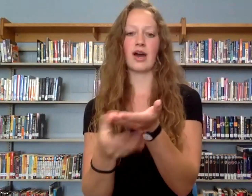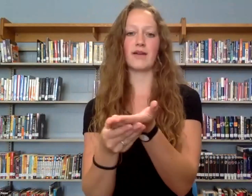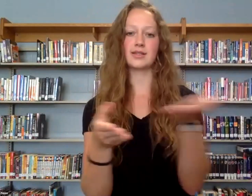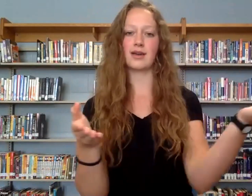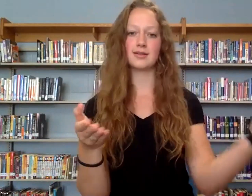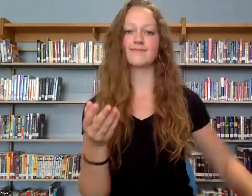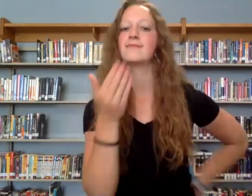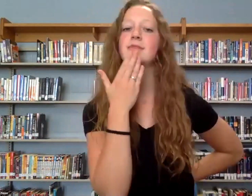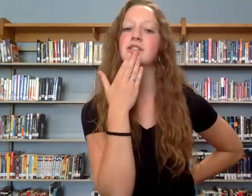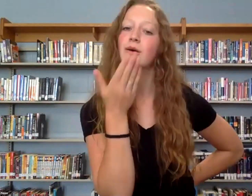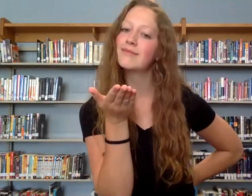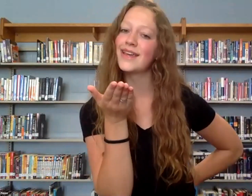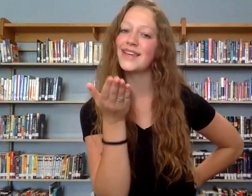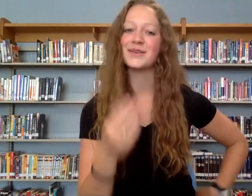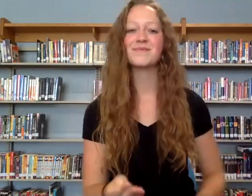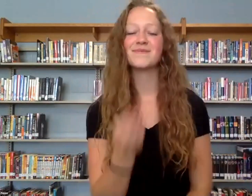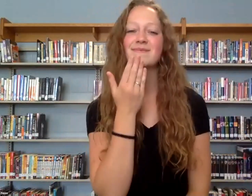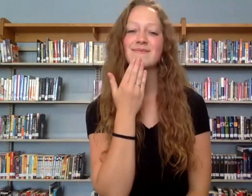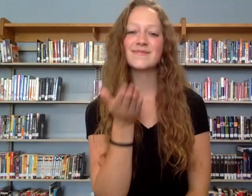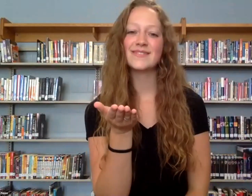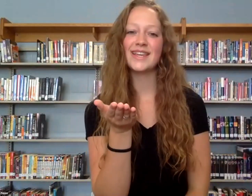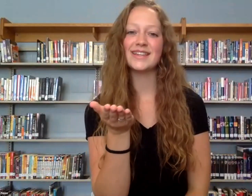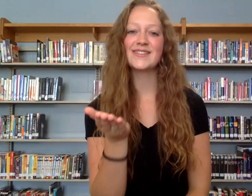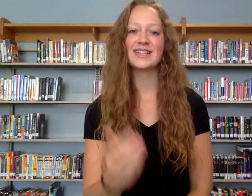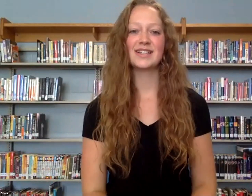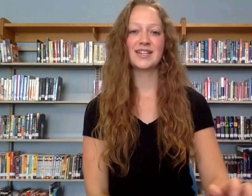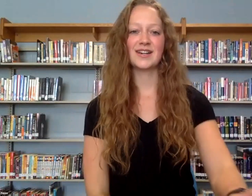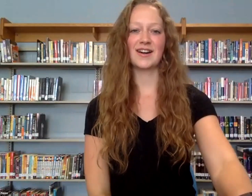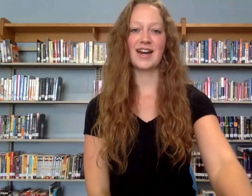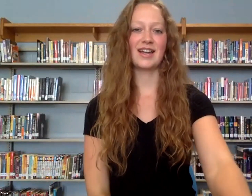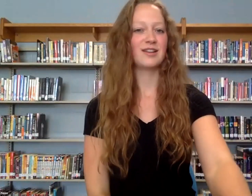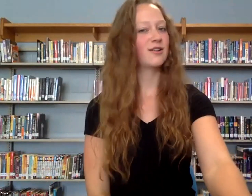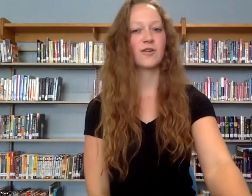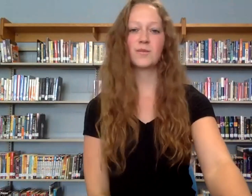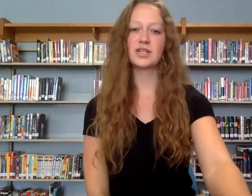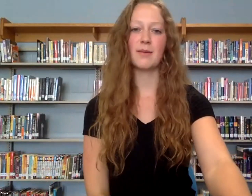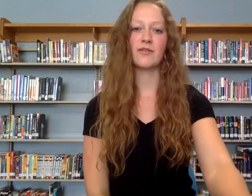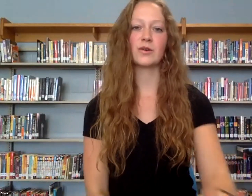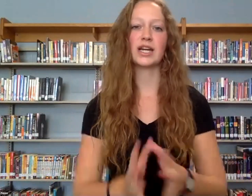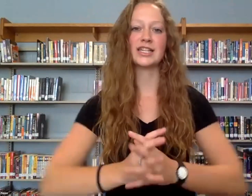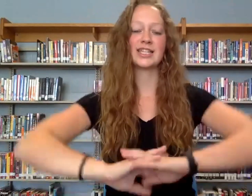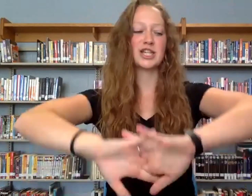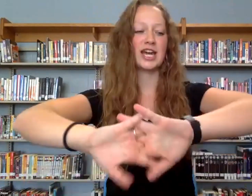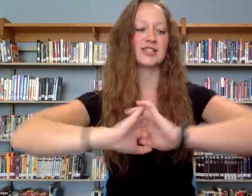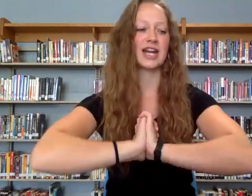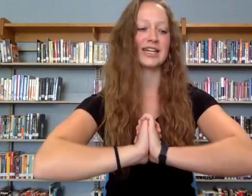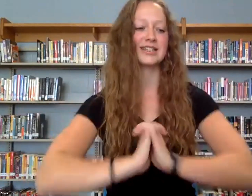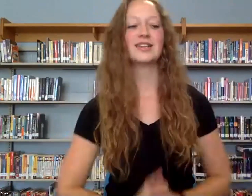this hand. Just go, thank you. Thank you. All right. From the top, everyone. Get your hands ready. We